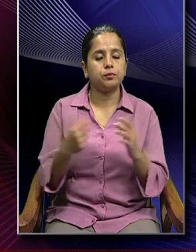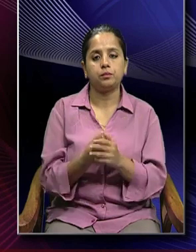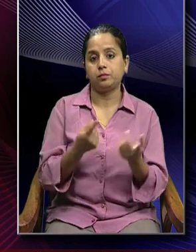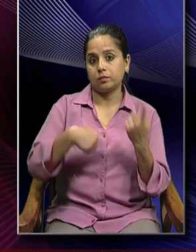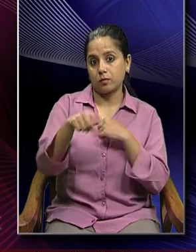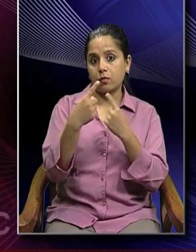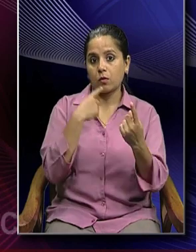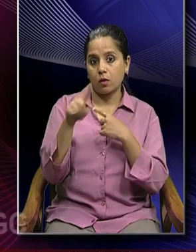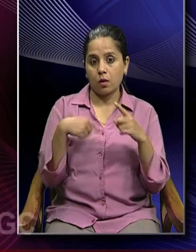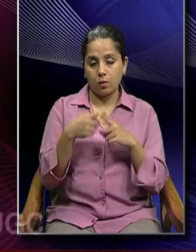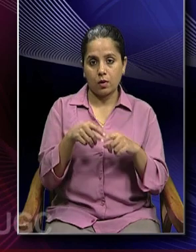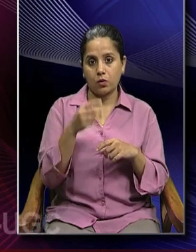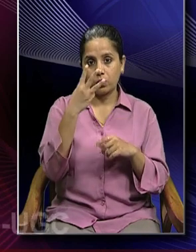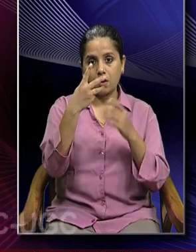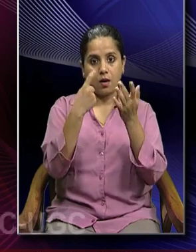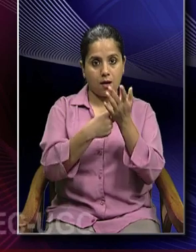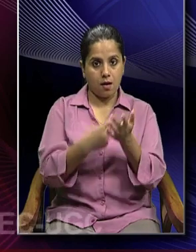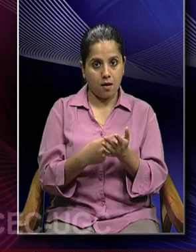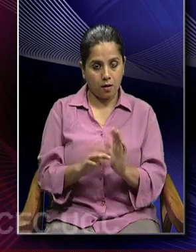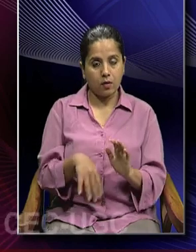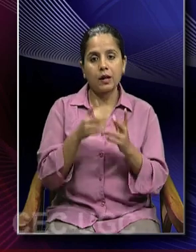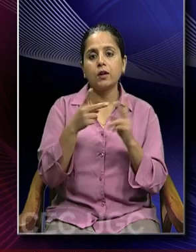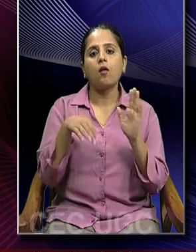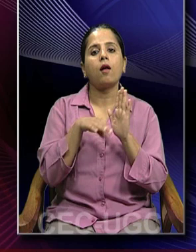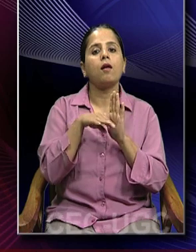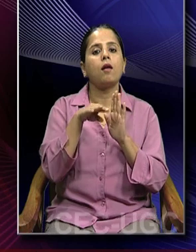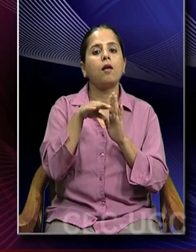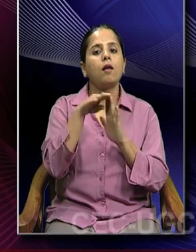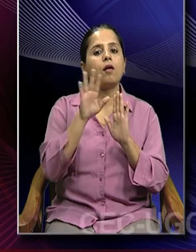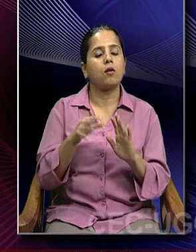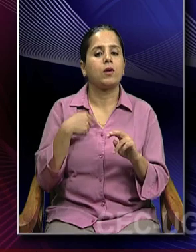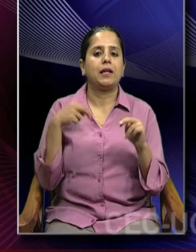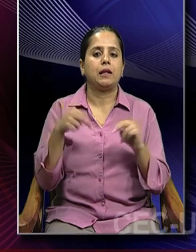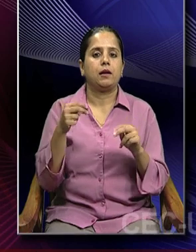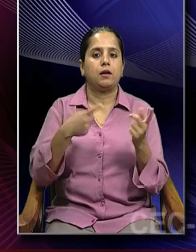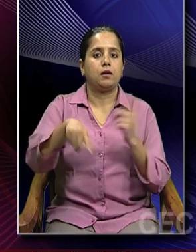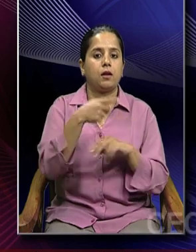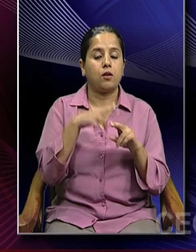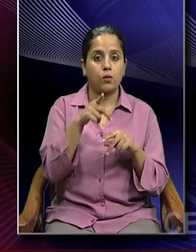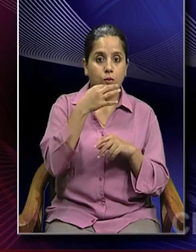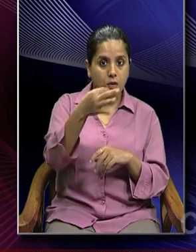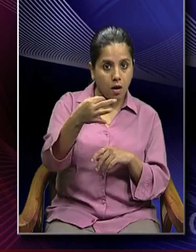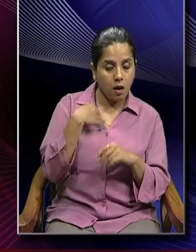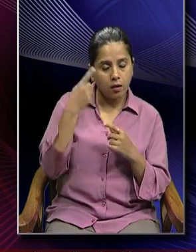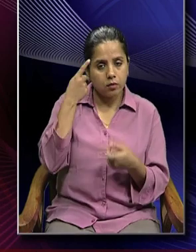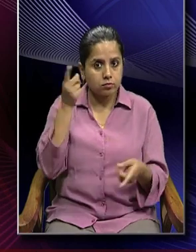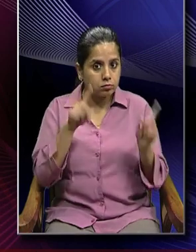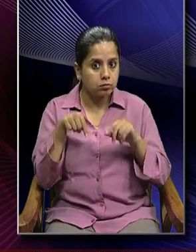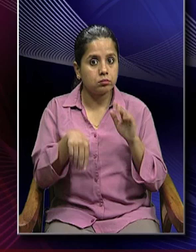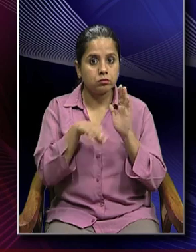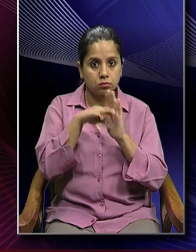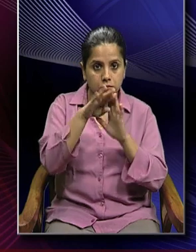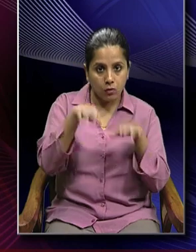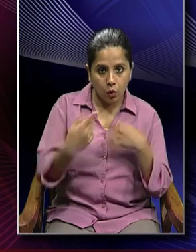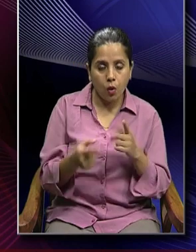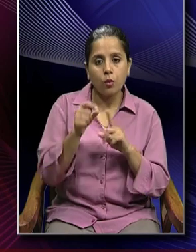talk about these 3 R's, there are different levels at which we require. If you ask me at strategic level or at the level